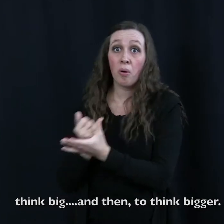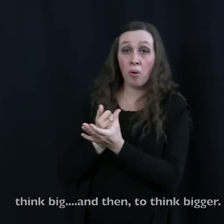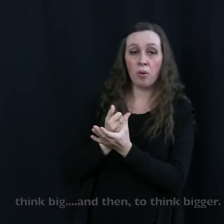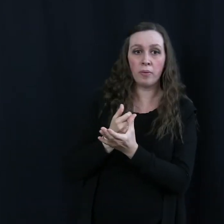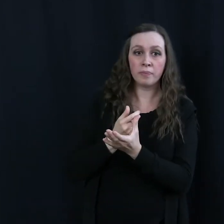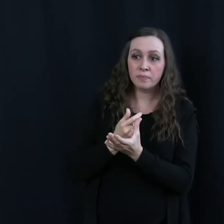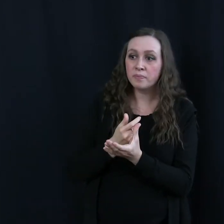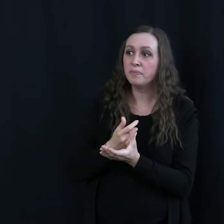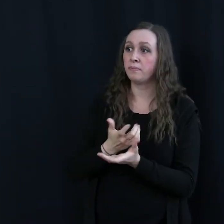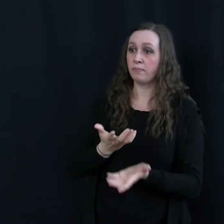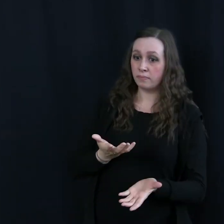bigger.